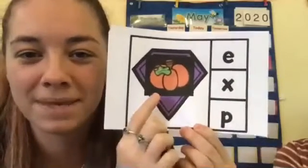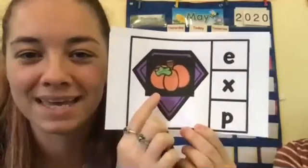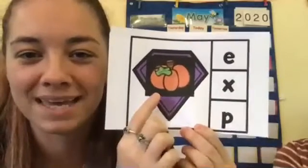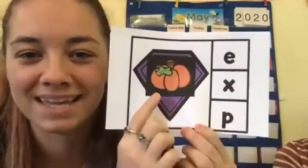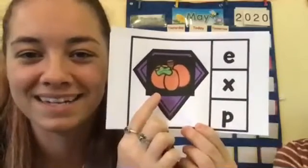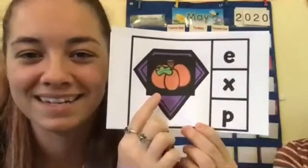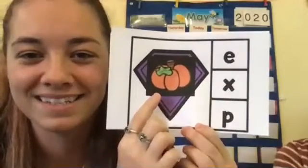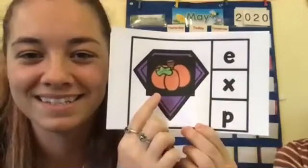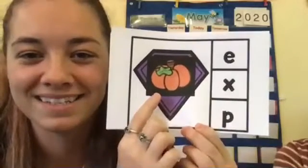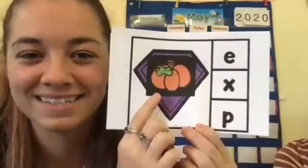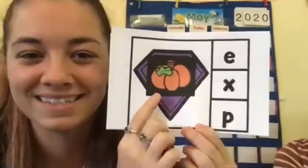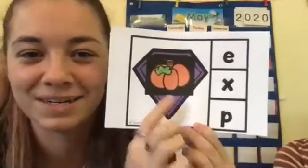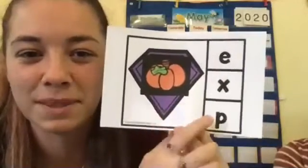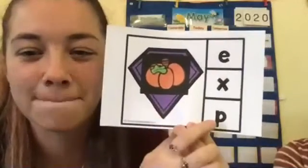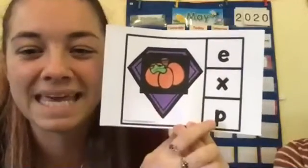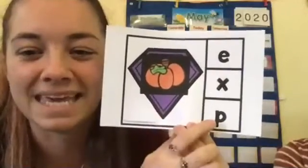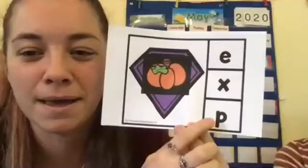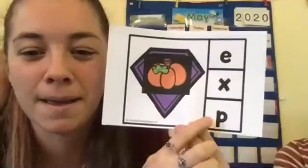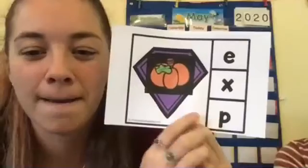Pumpkin starts with P.